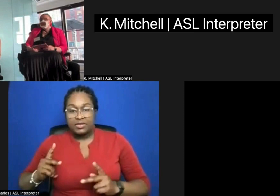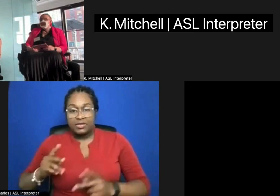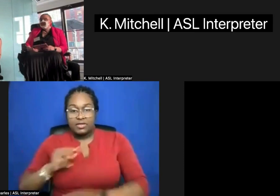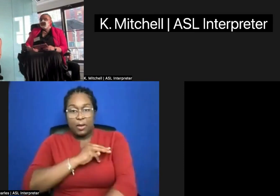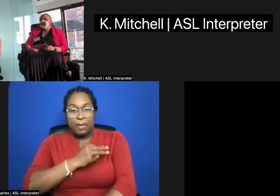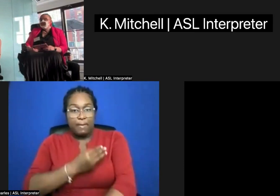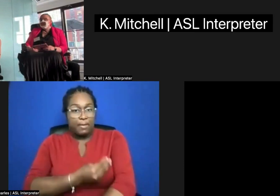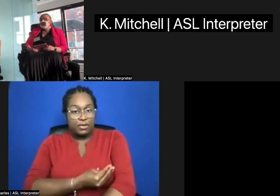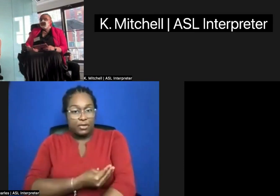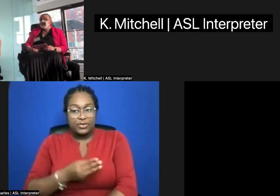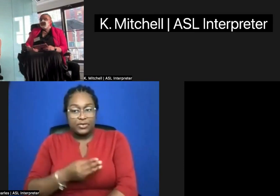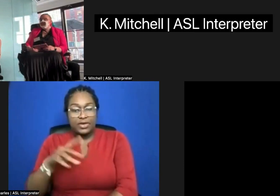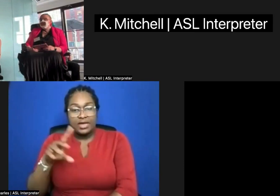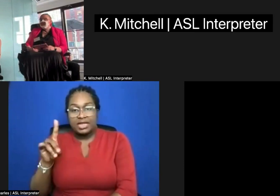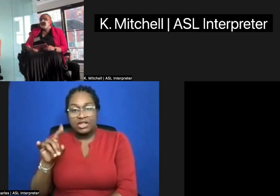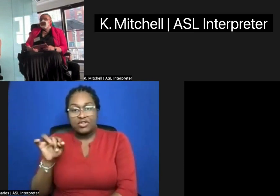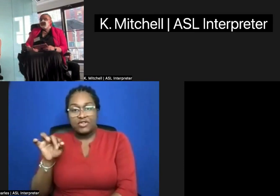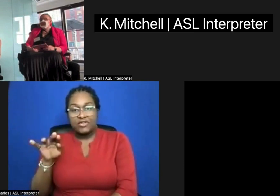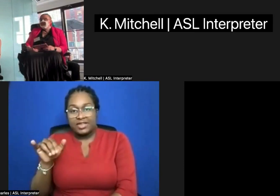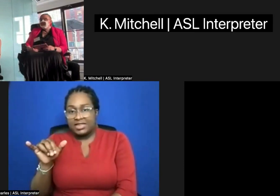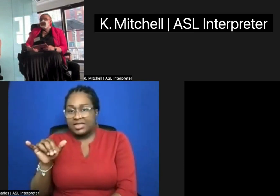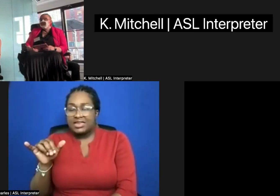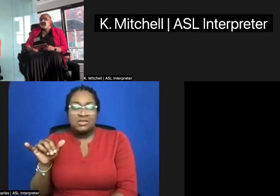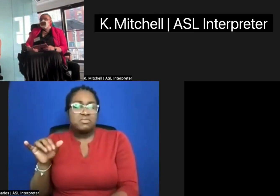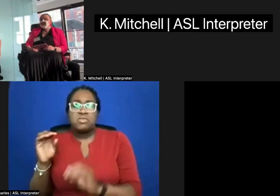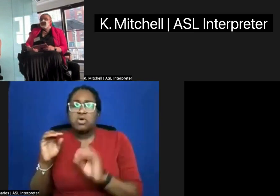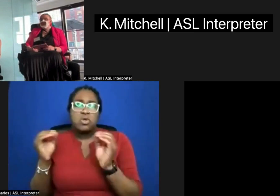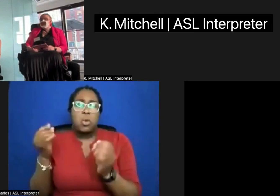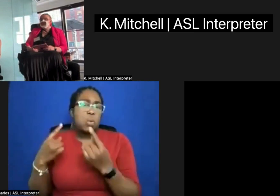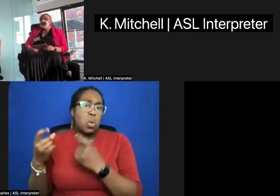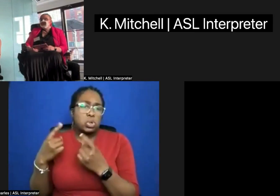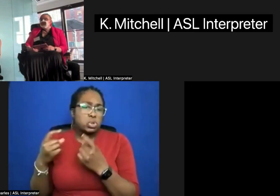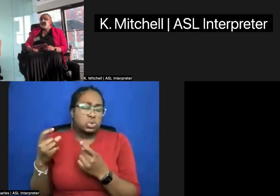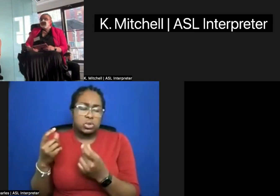that standard. Like nobody questions it. Nobody,